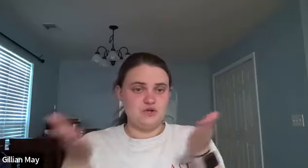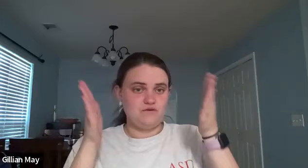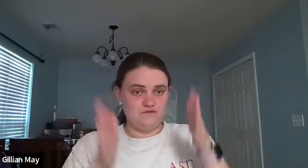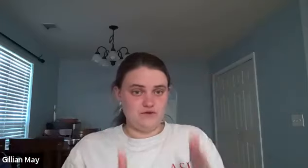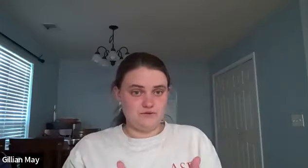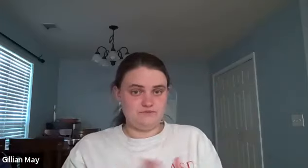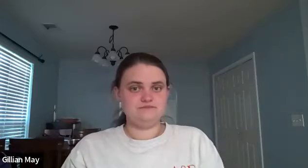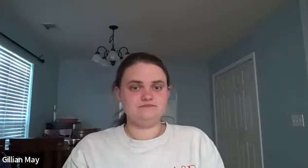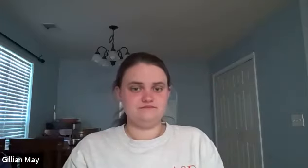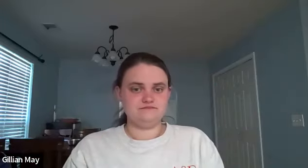server.